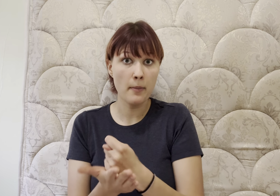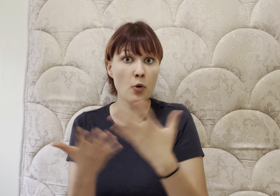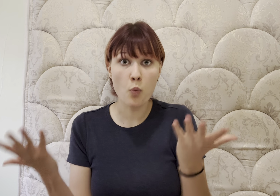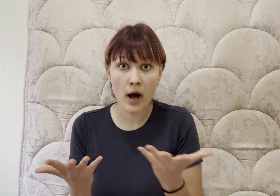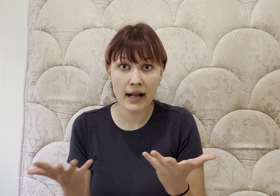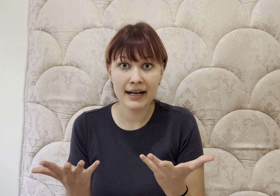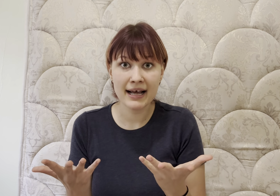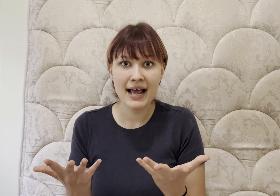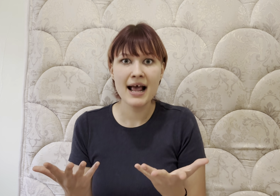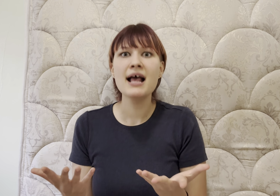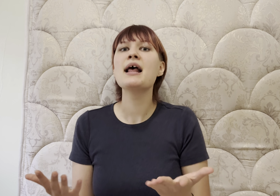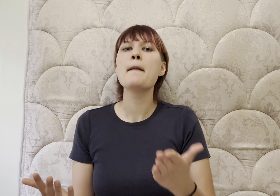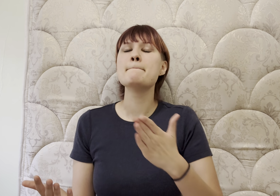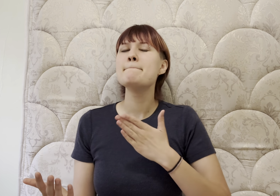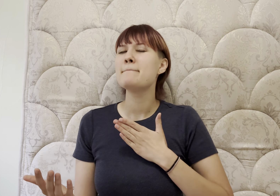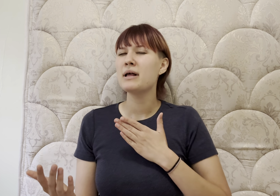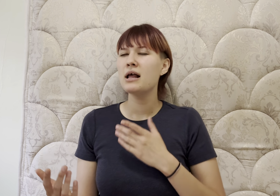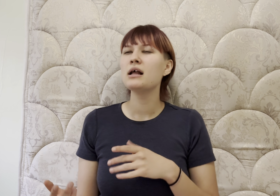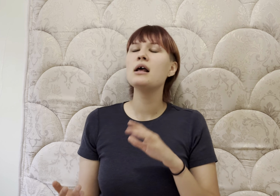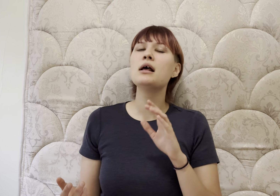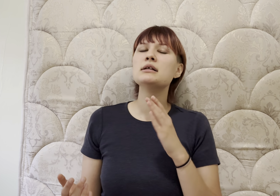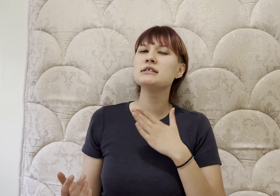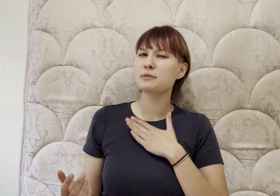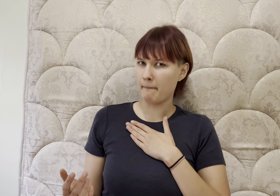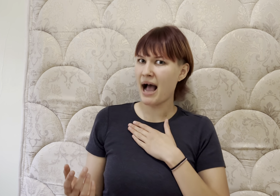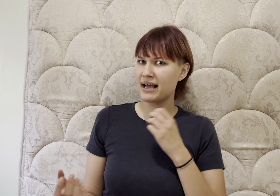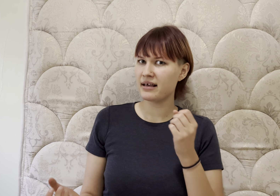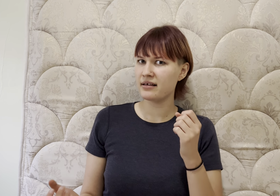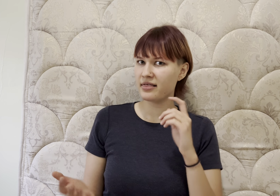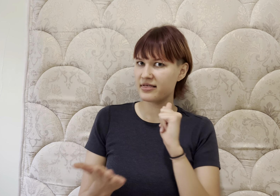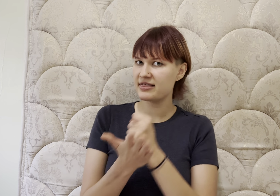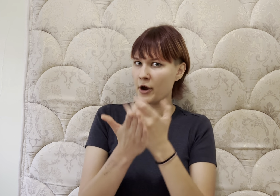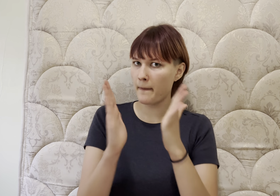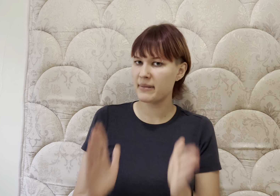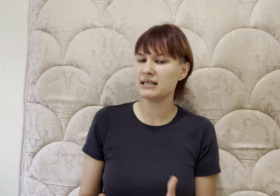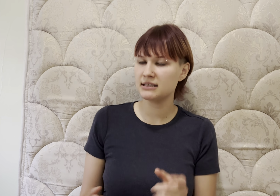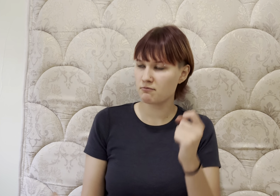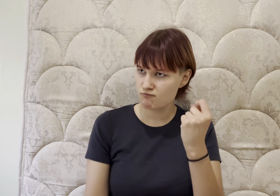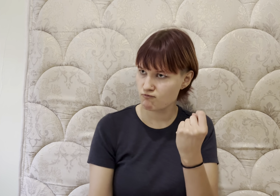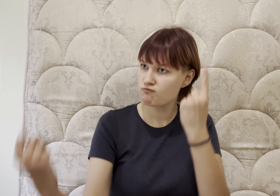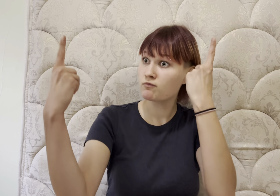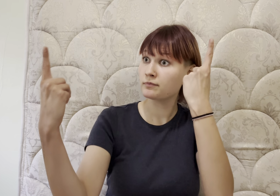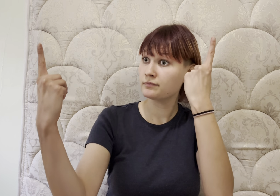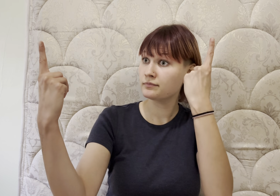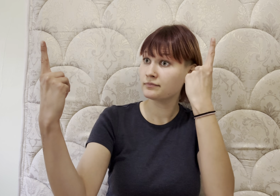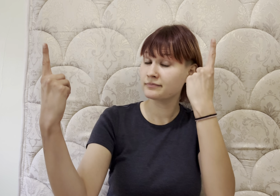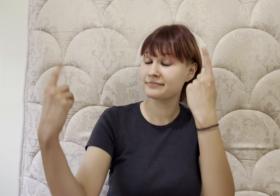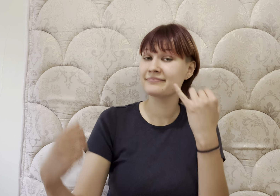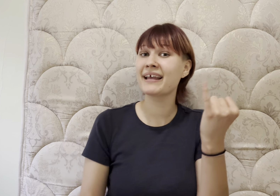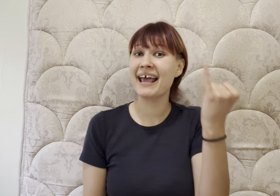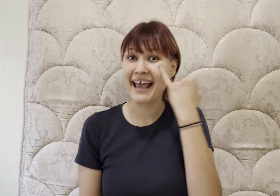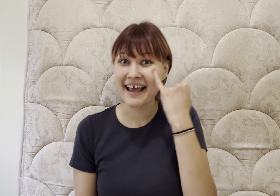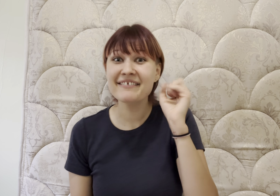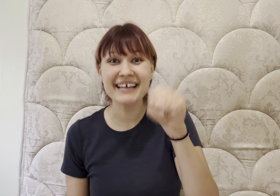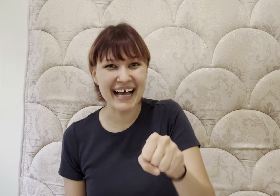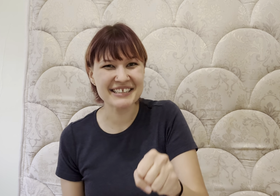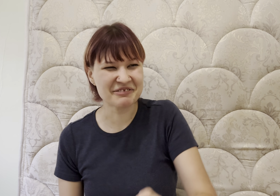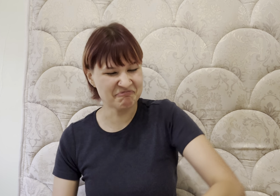you and your therapist really good? Do you think that your therapist understands what you're talking about?